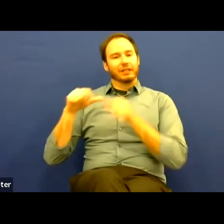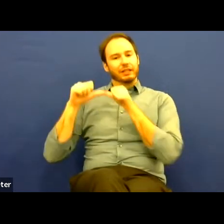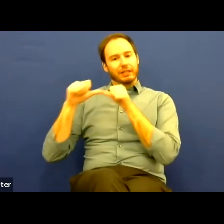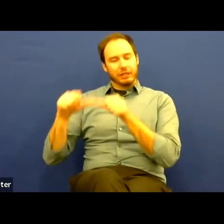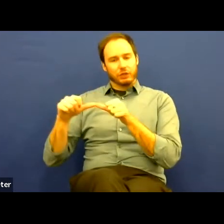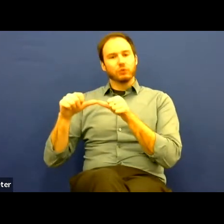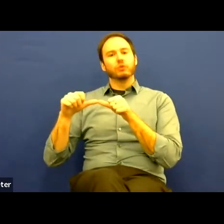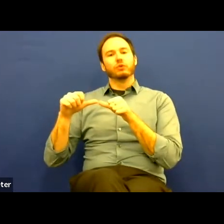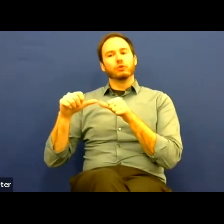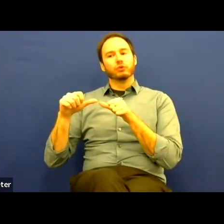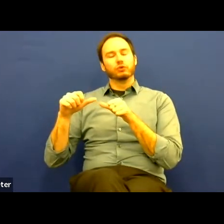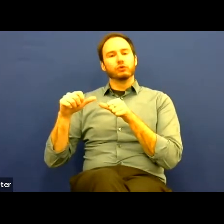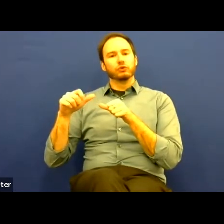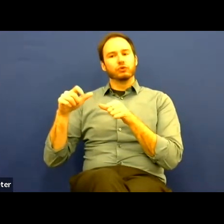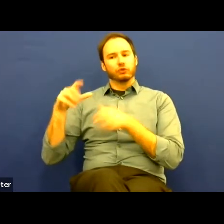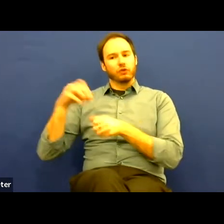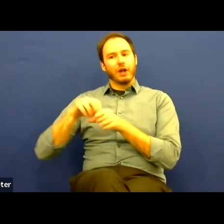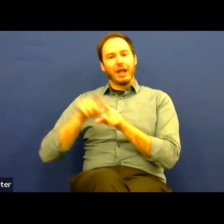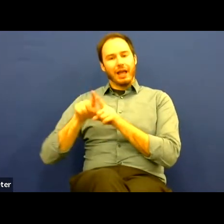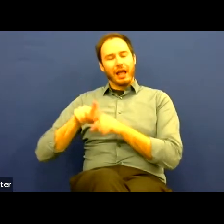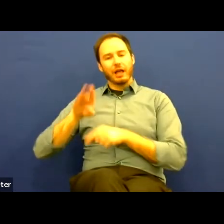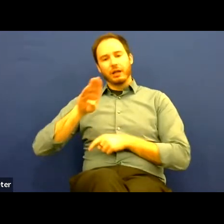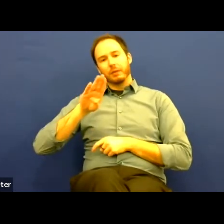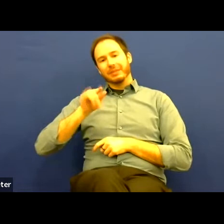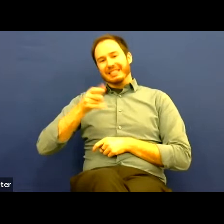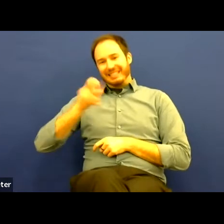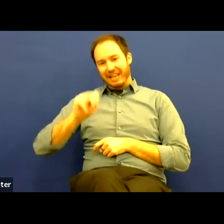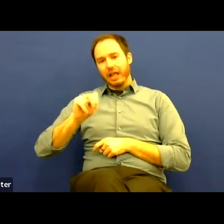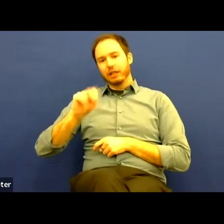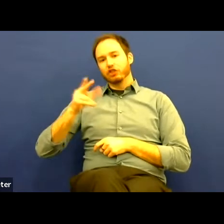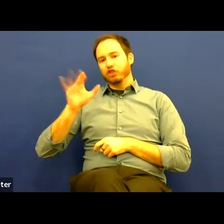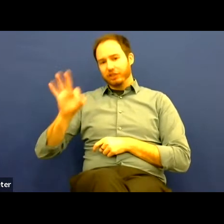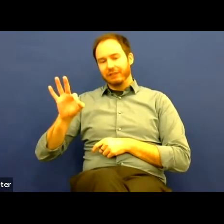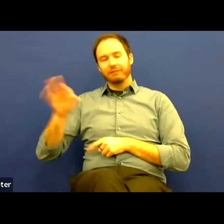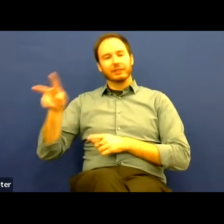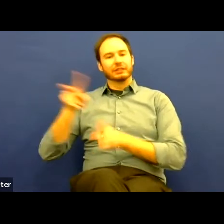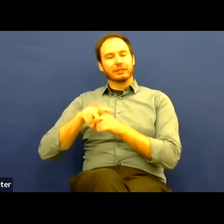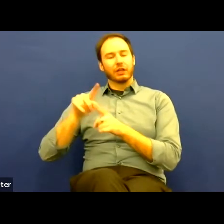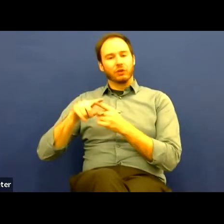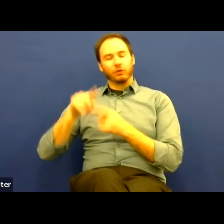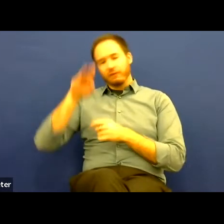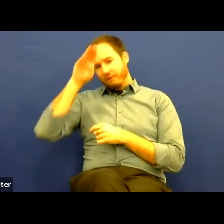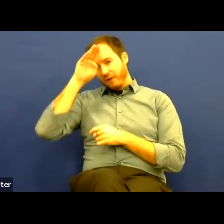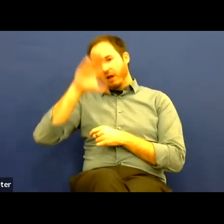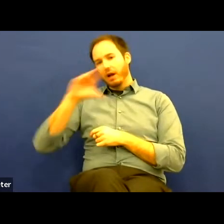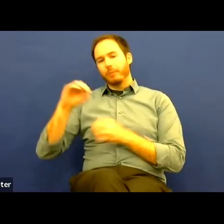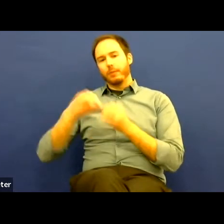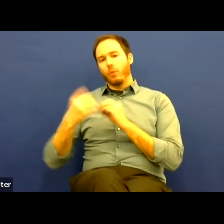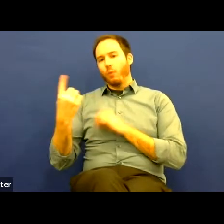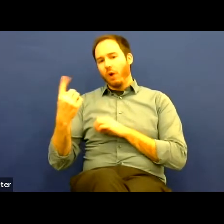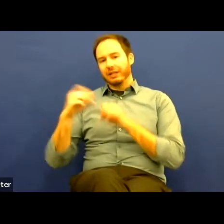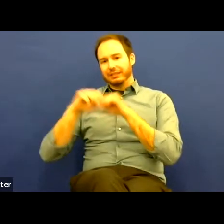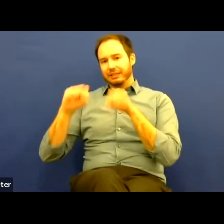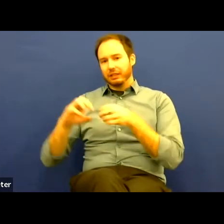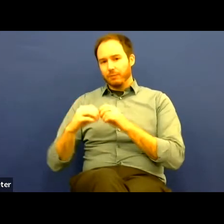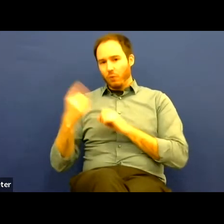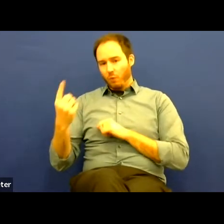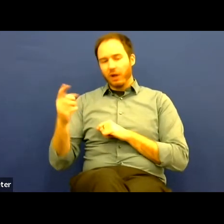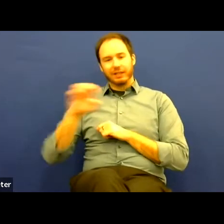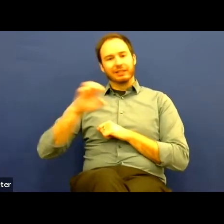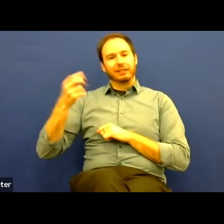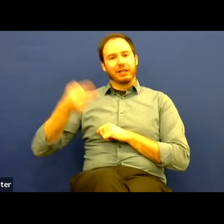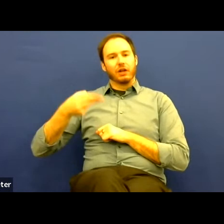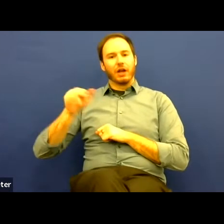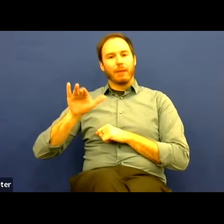serve currently as a battalion chief in the Henrietta Fire District, assigned to Henrietta Fire Company number 1 at station number 1 in the East